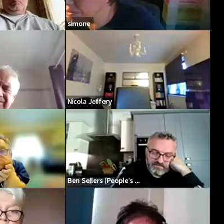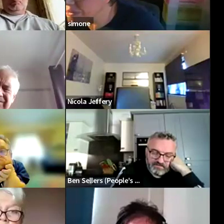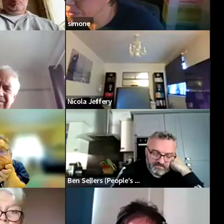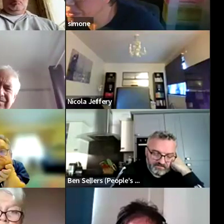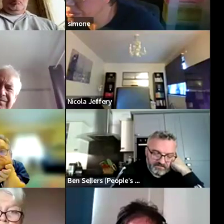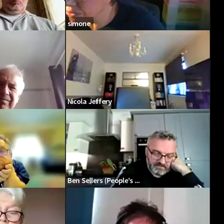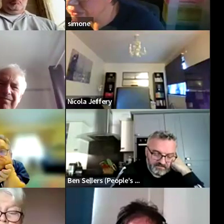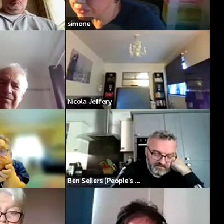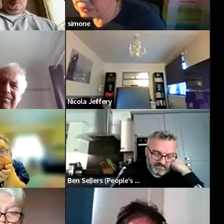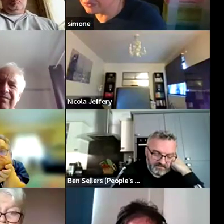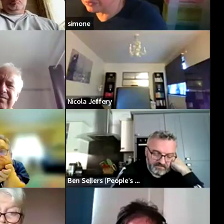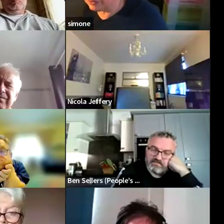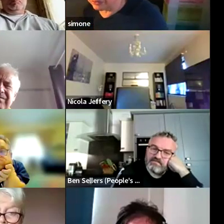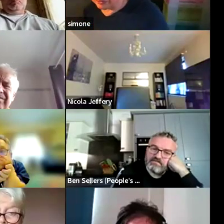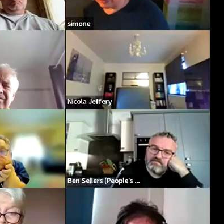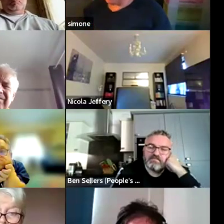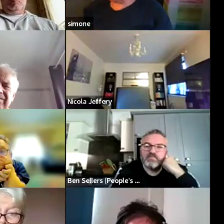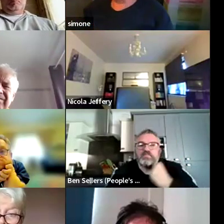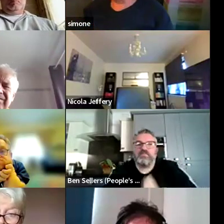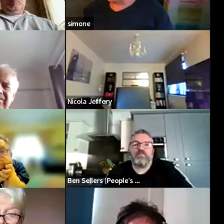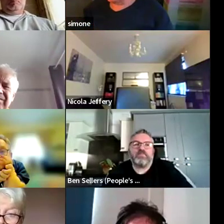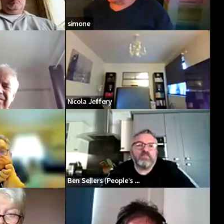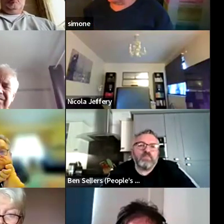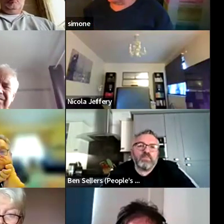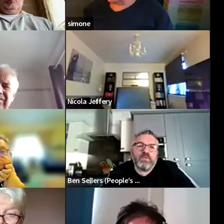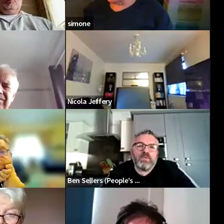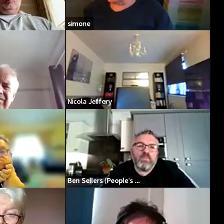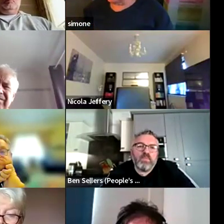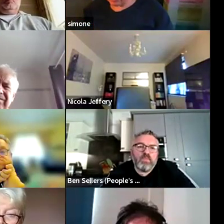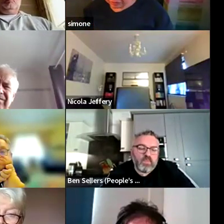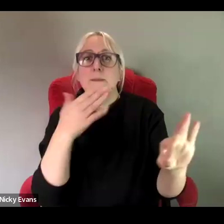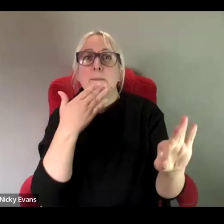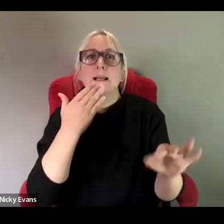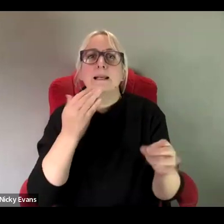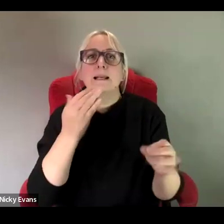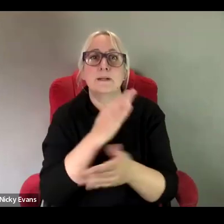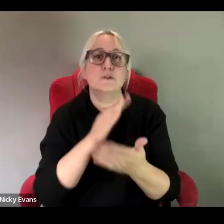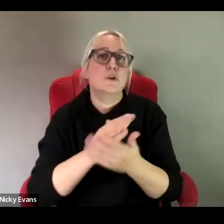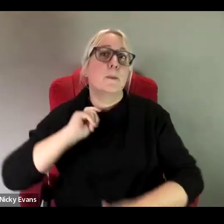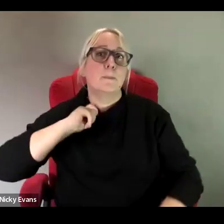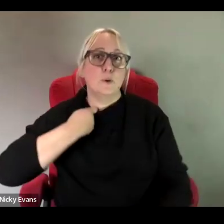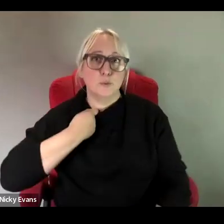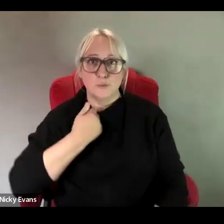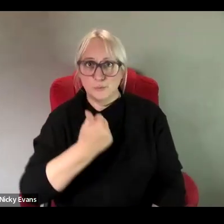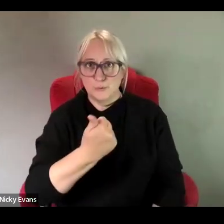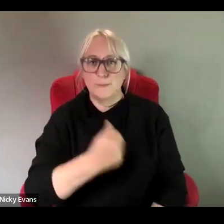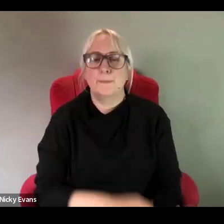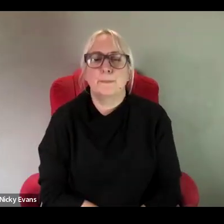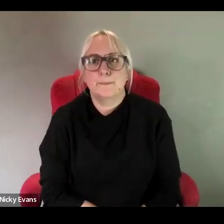Thank you very much. Thank you very much. Can I ask all of you to put yourselves on mute and have only one? Thank you.